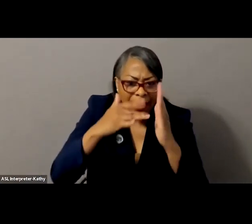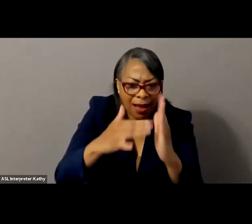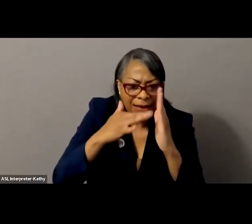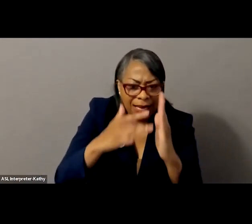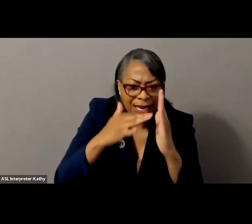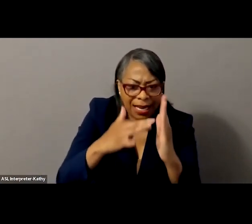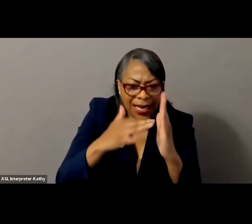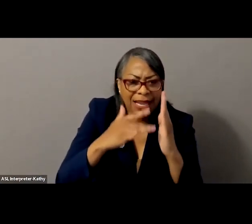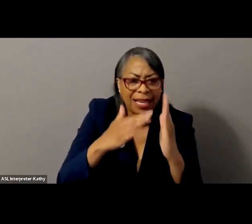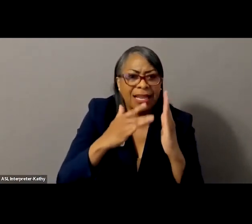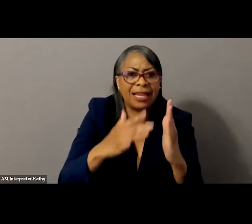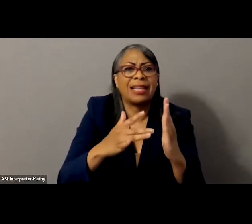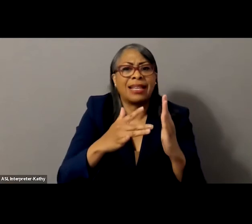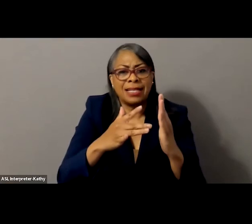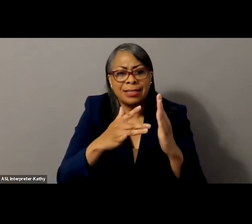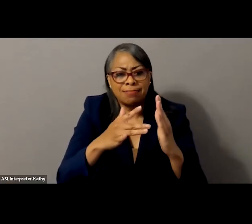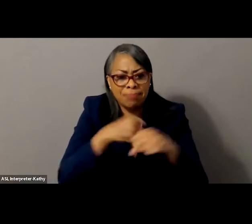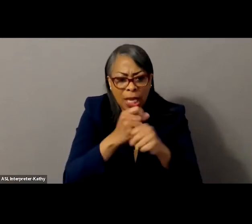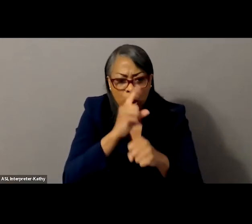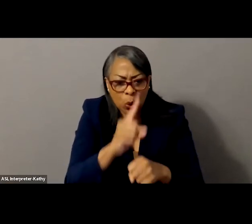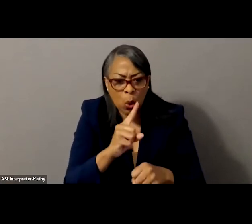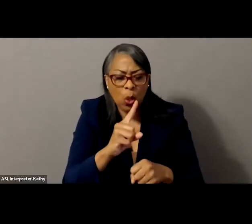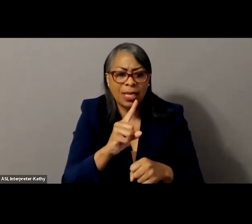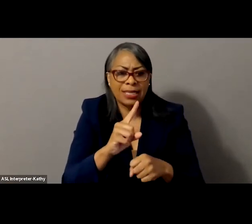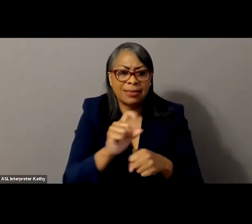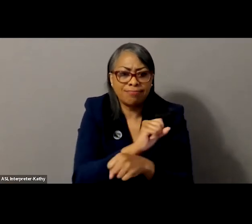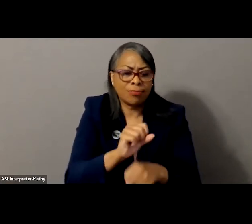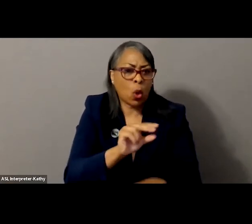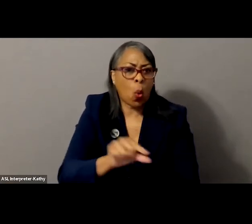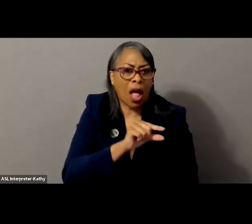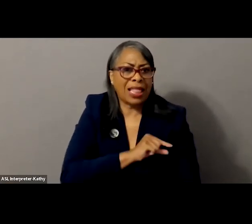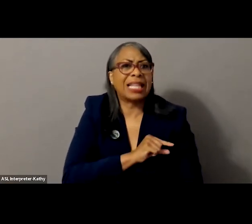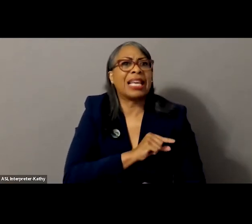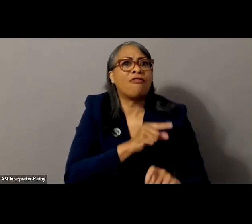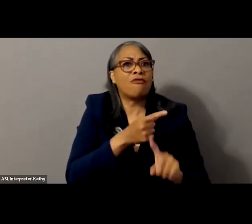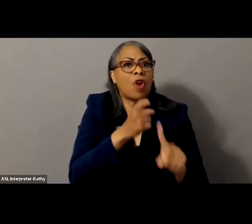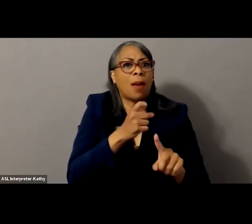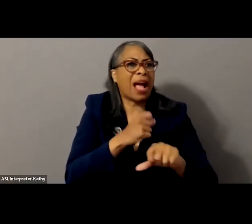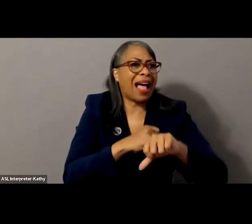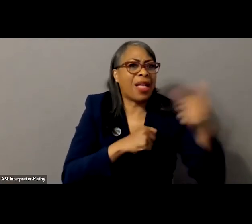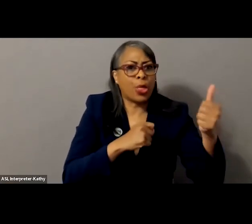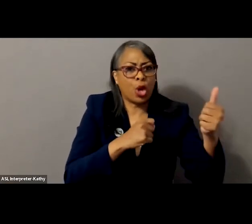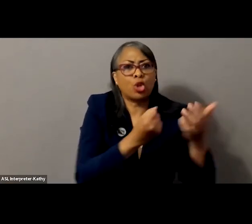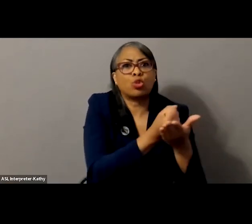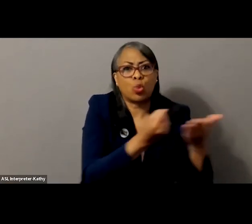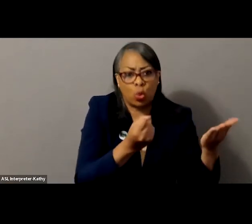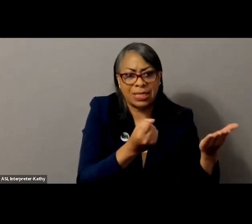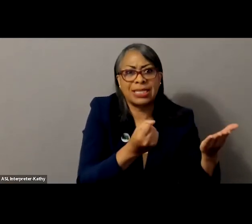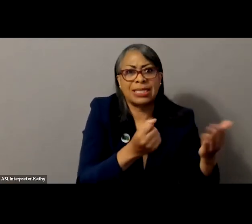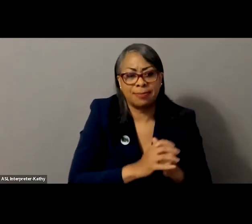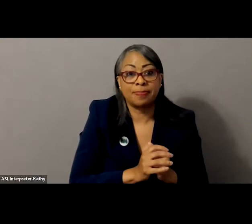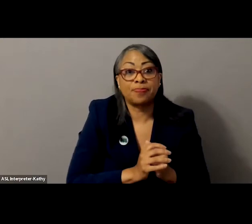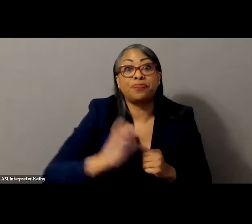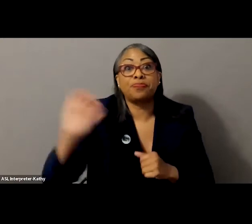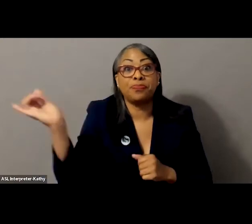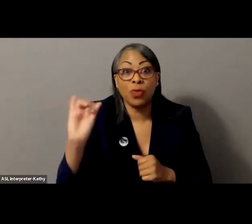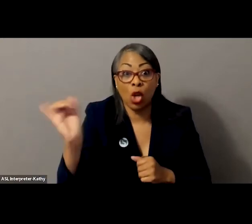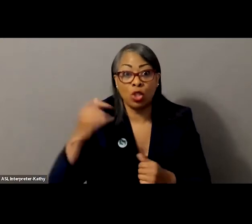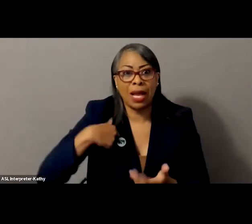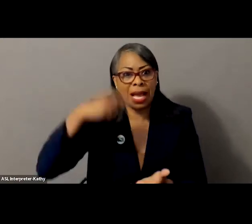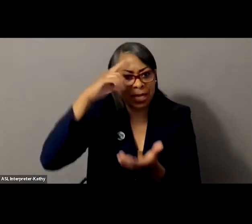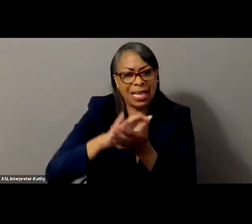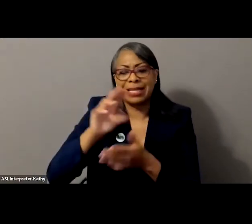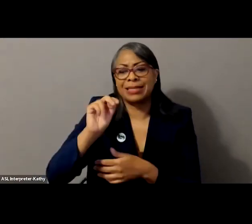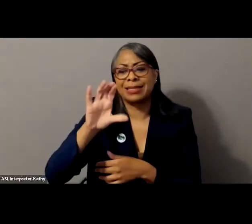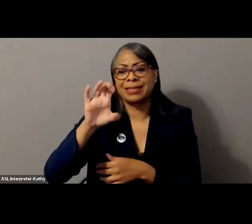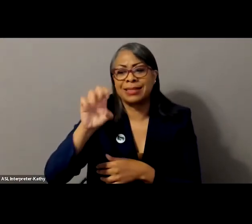for use of these linkages and from different sources. Also, I believe NCS should